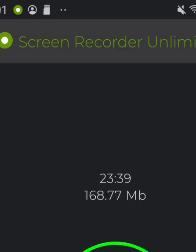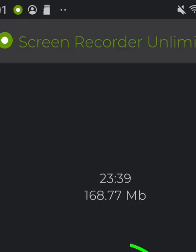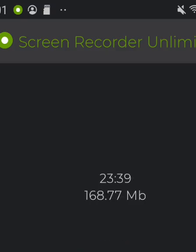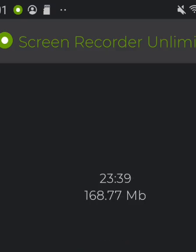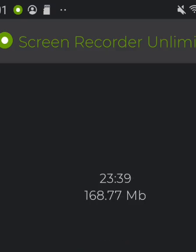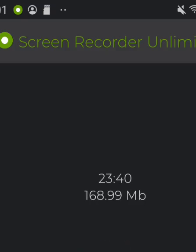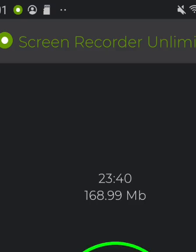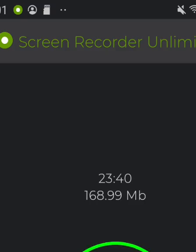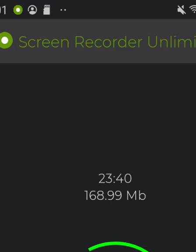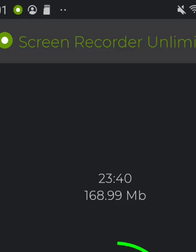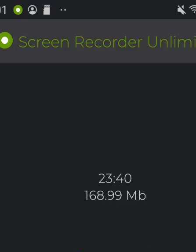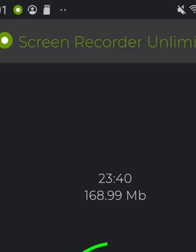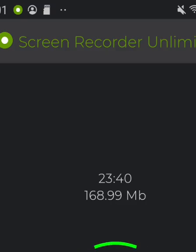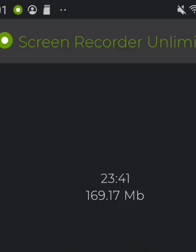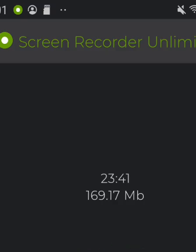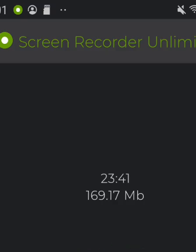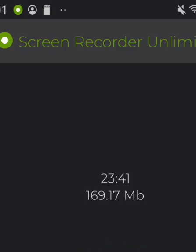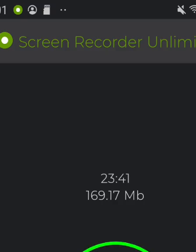proficiency levels,